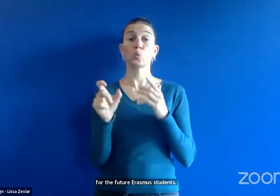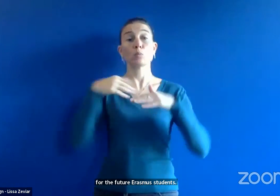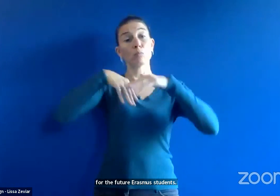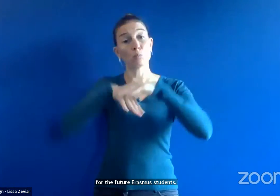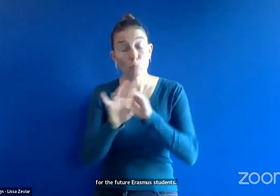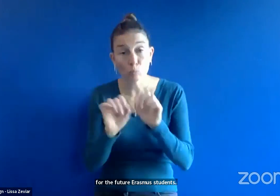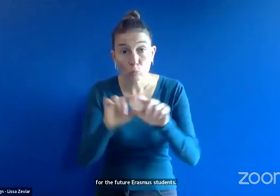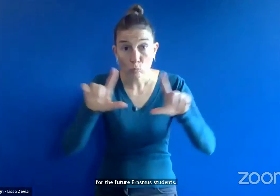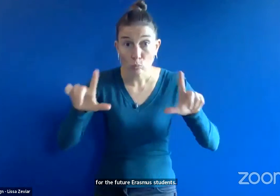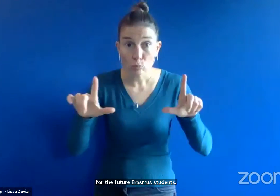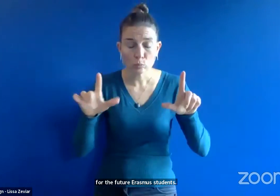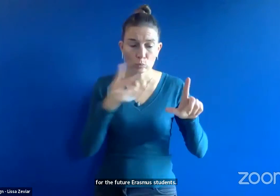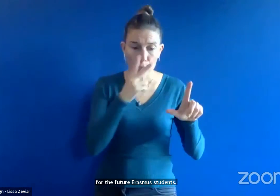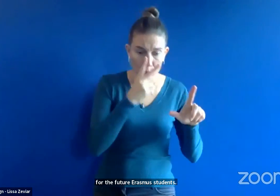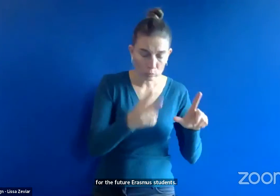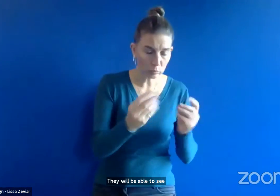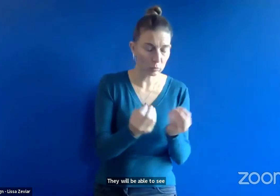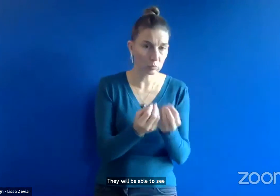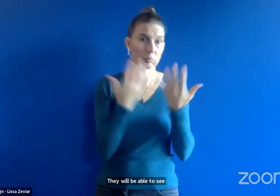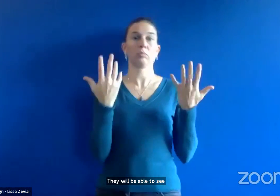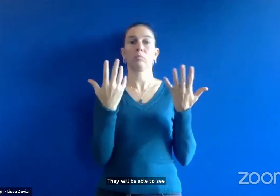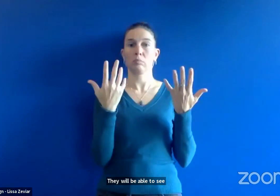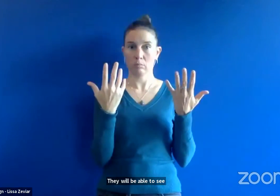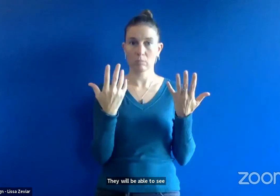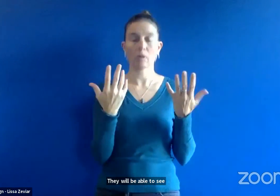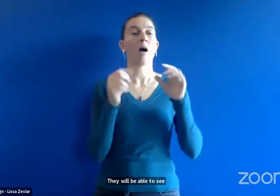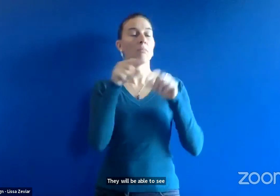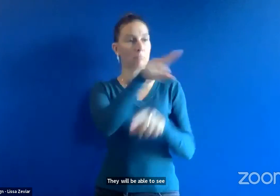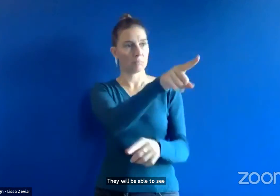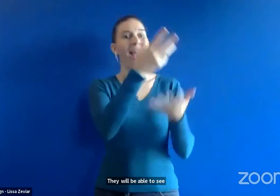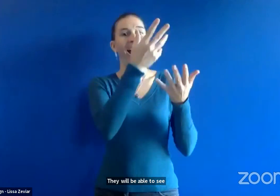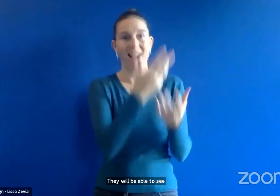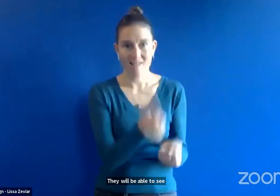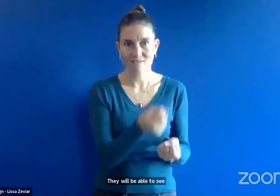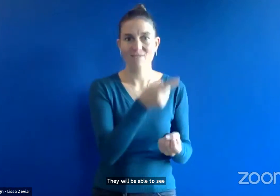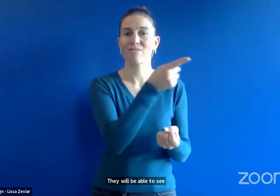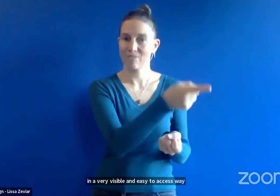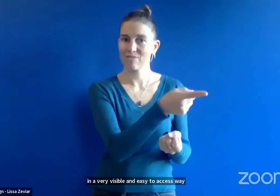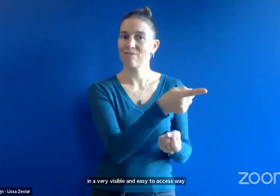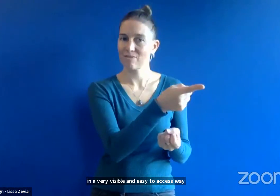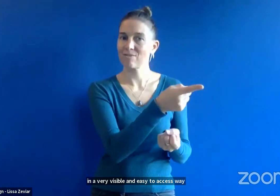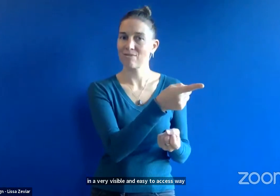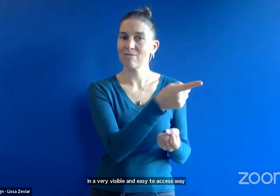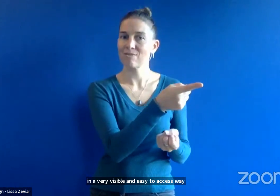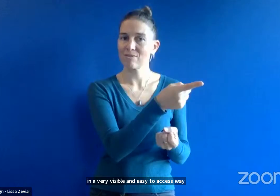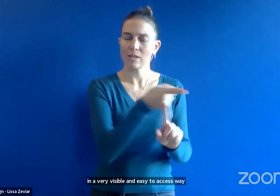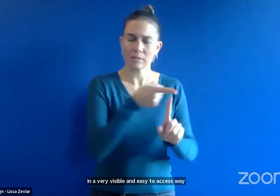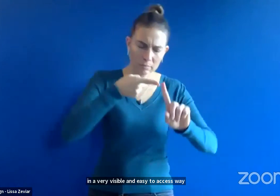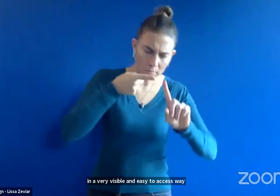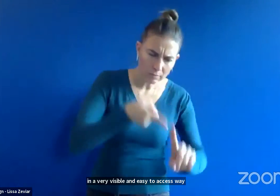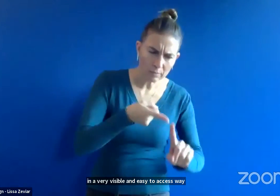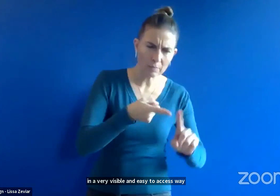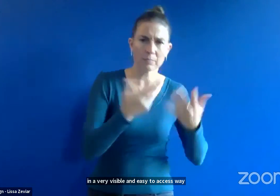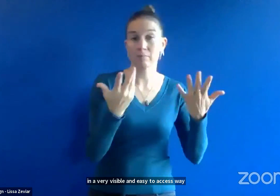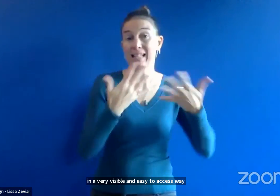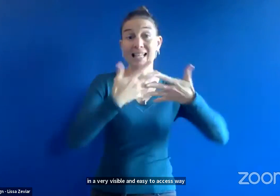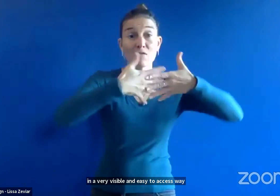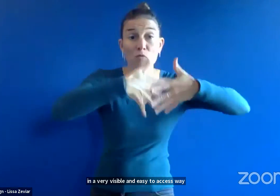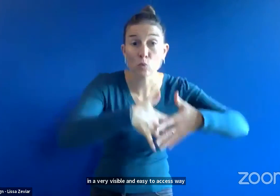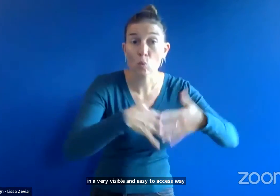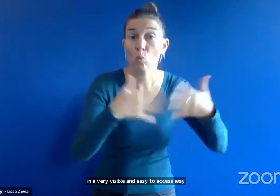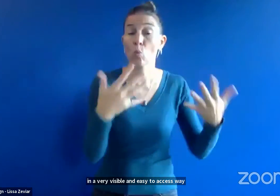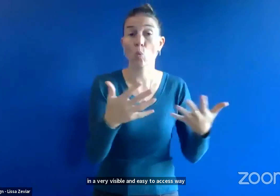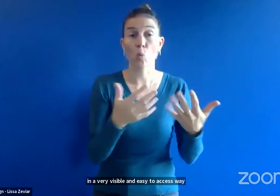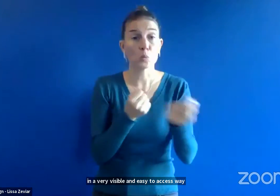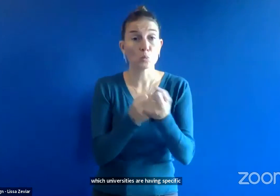in a very visible and easy to access way which universities are having specific infrastructure and support services,